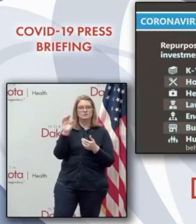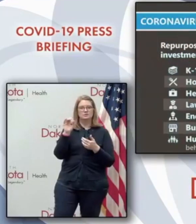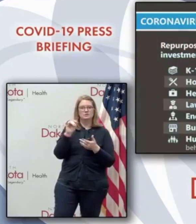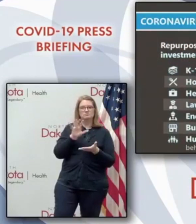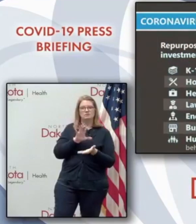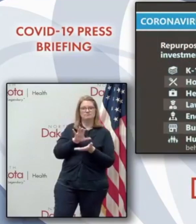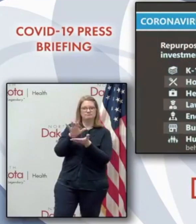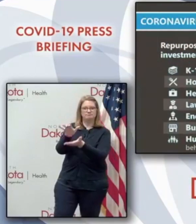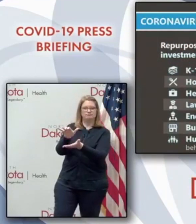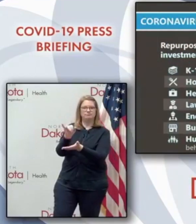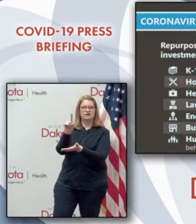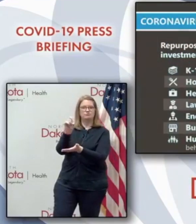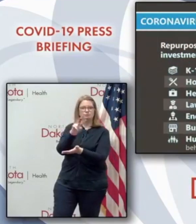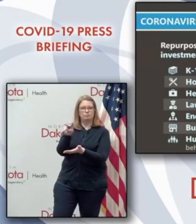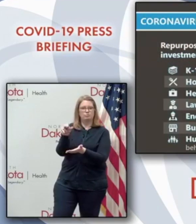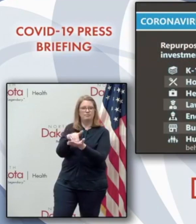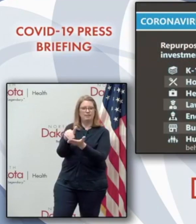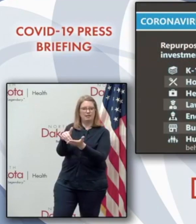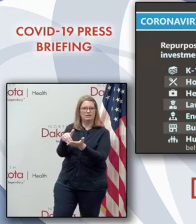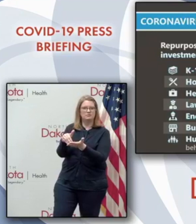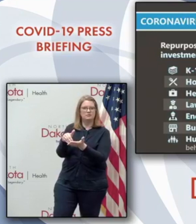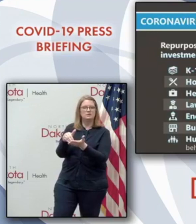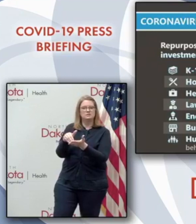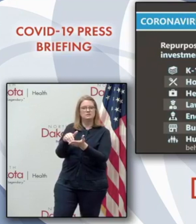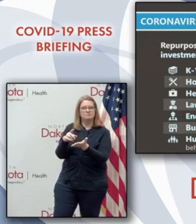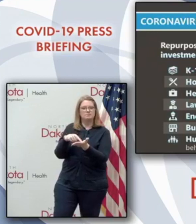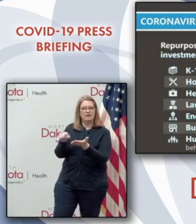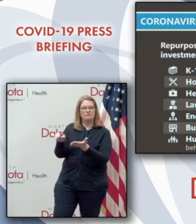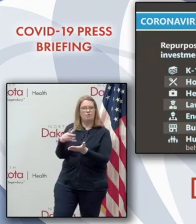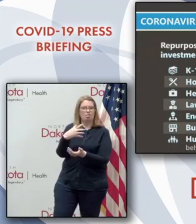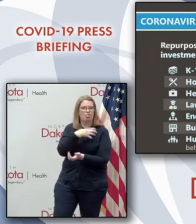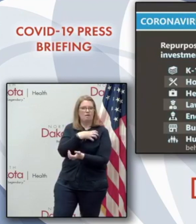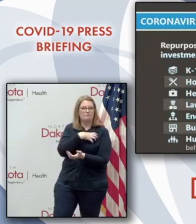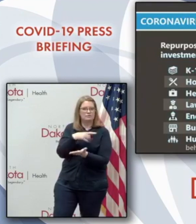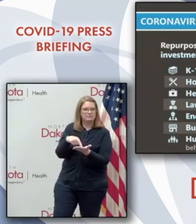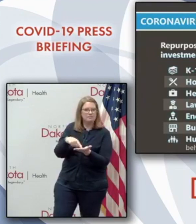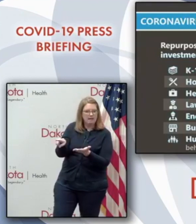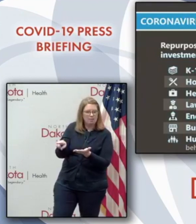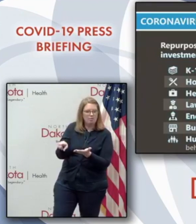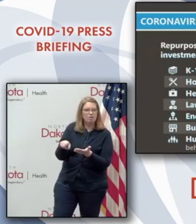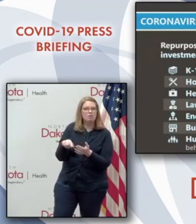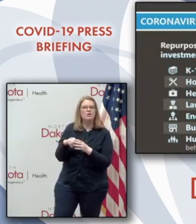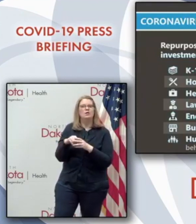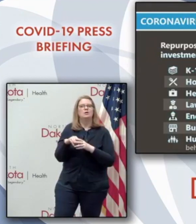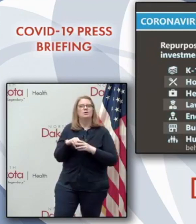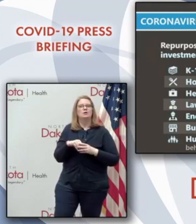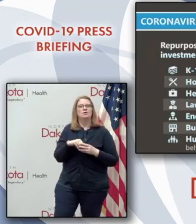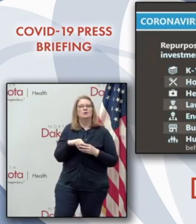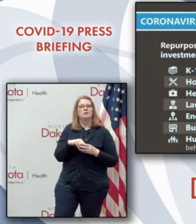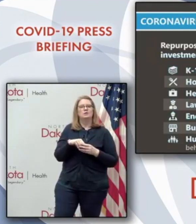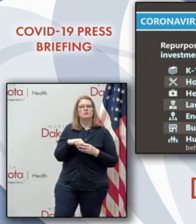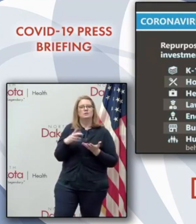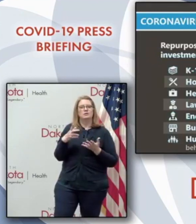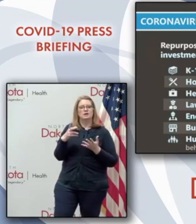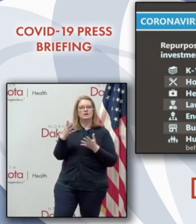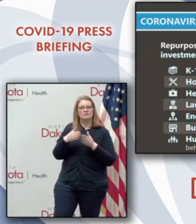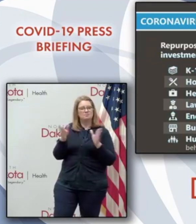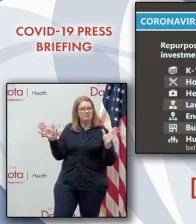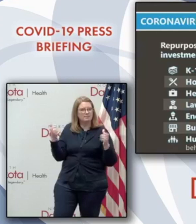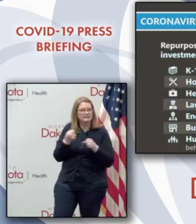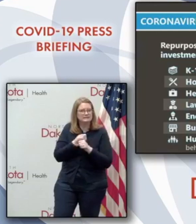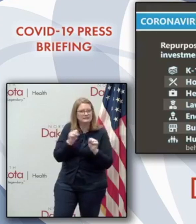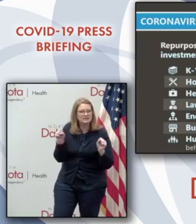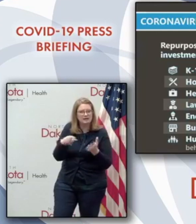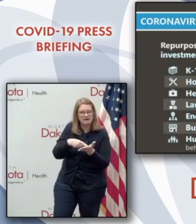about $122 million to help cover the costs of law enforcement payroll costs. Those public safety payroll costs,